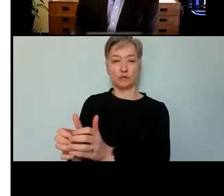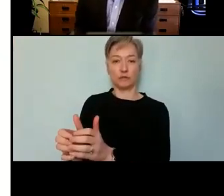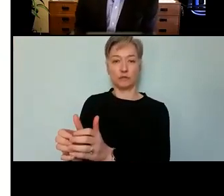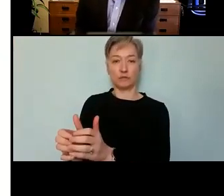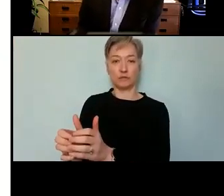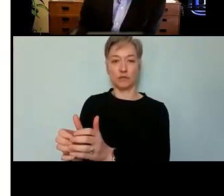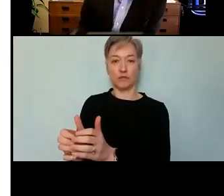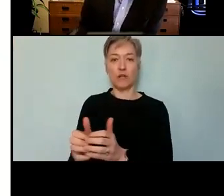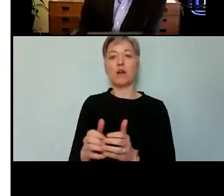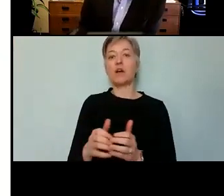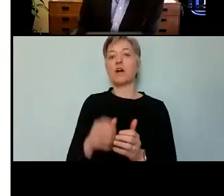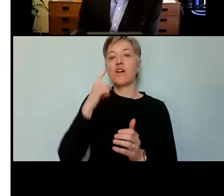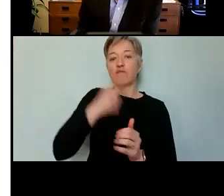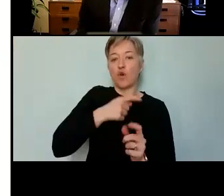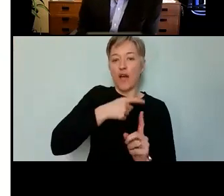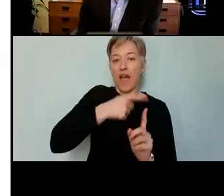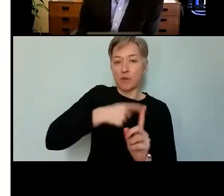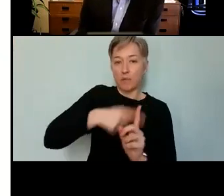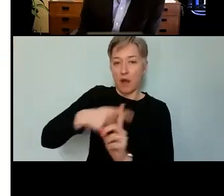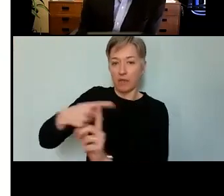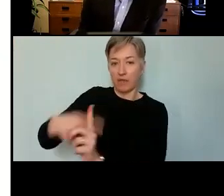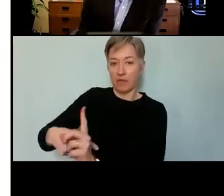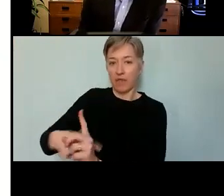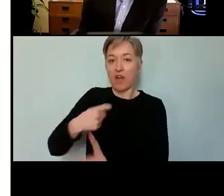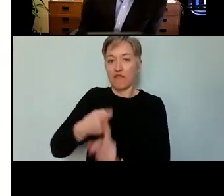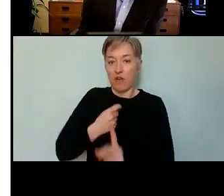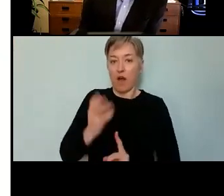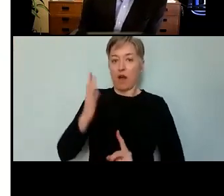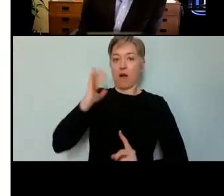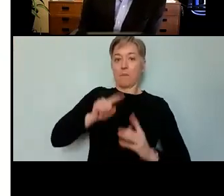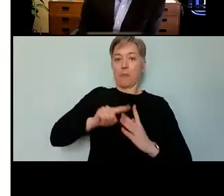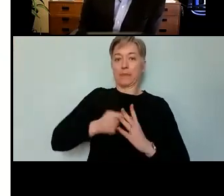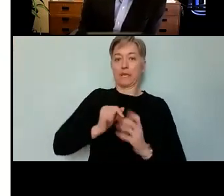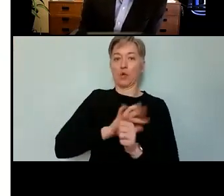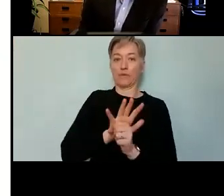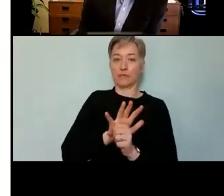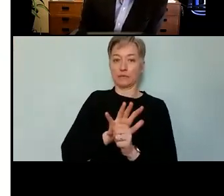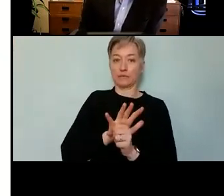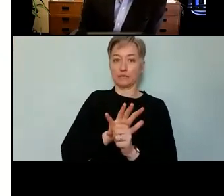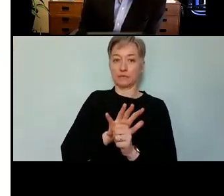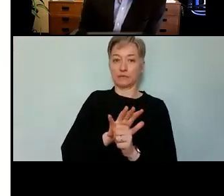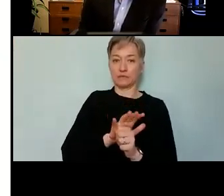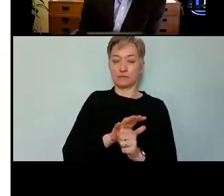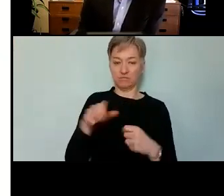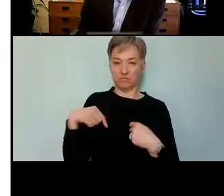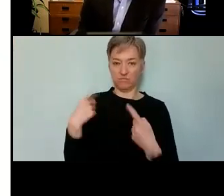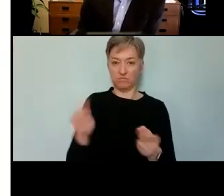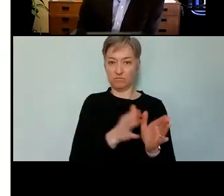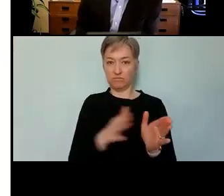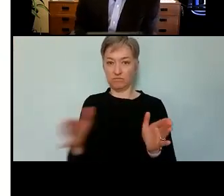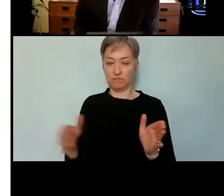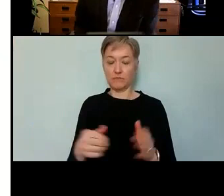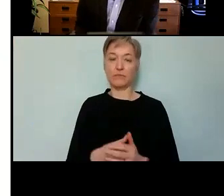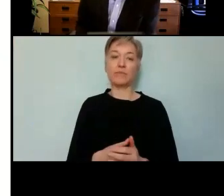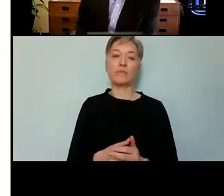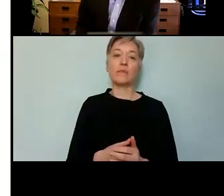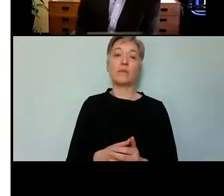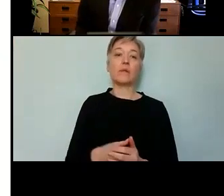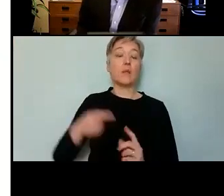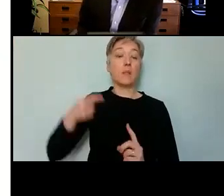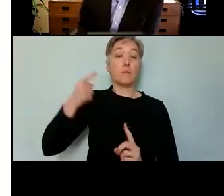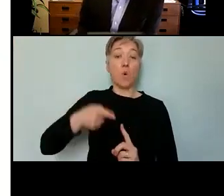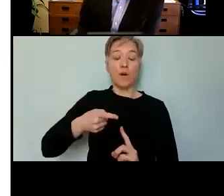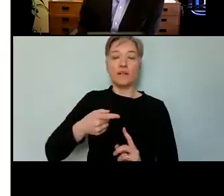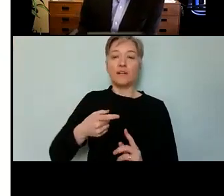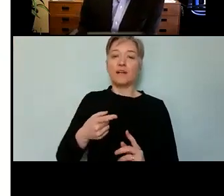by month, going back to the beginning. I show this to show us several things. Number one is that it's very hard